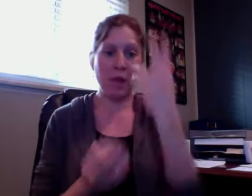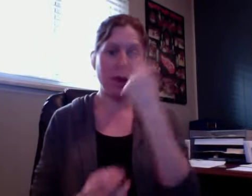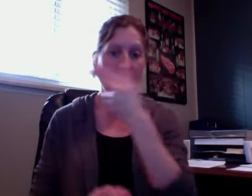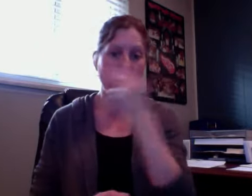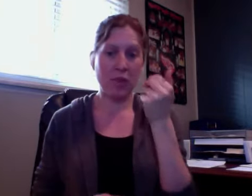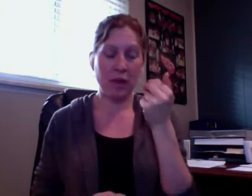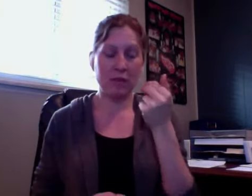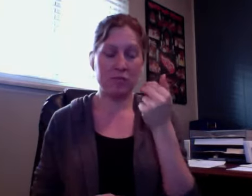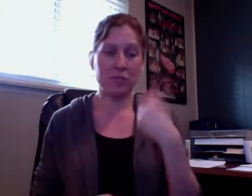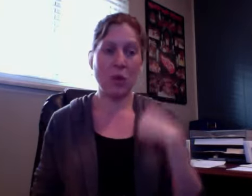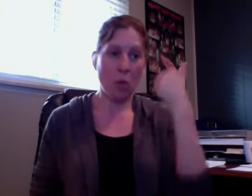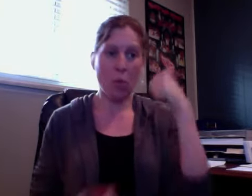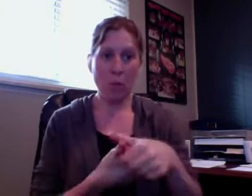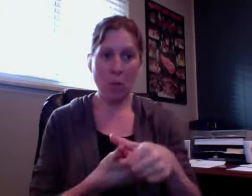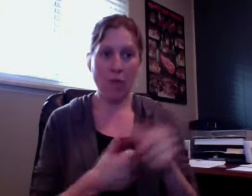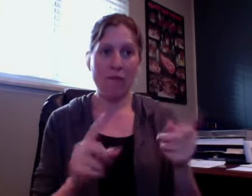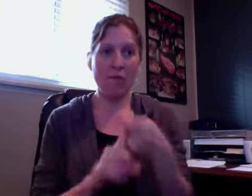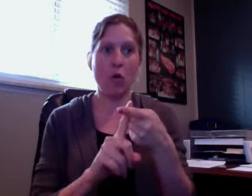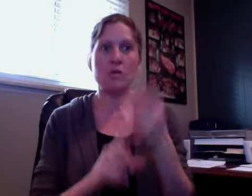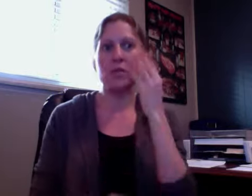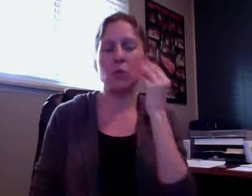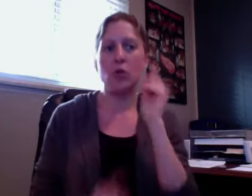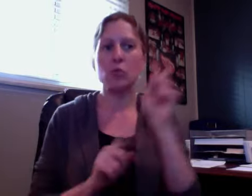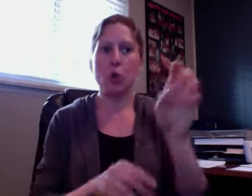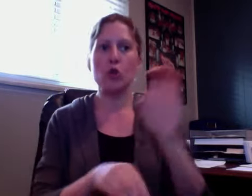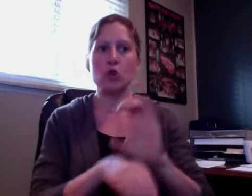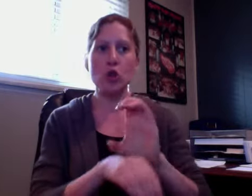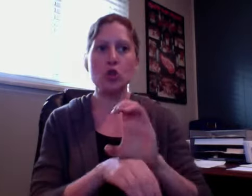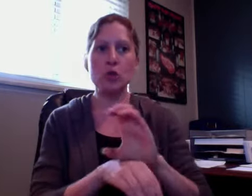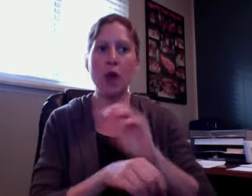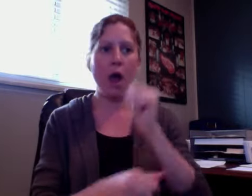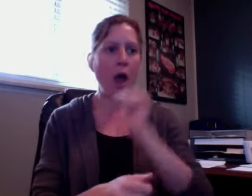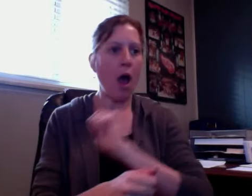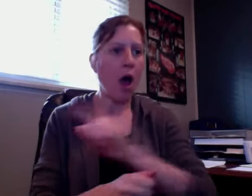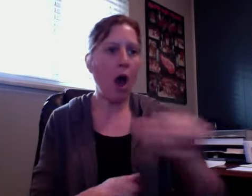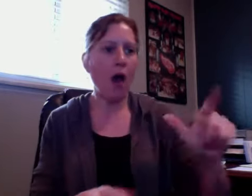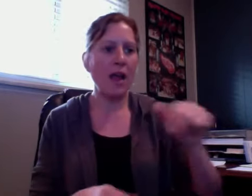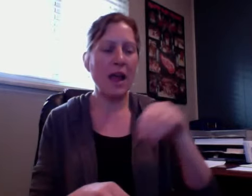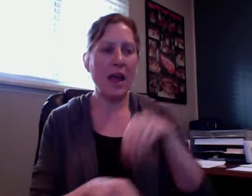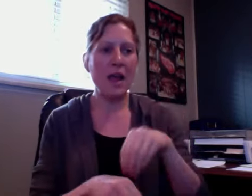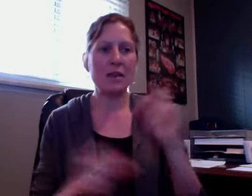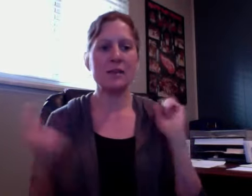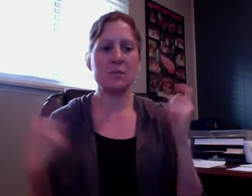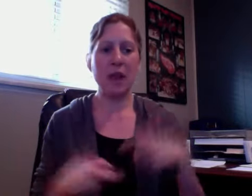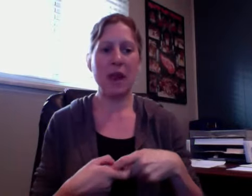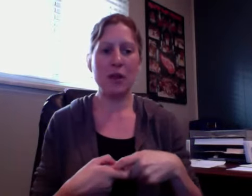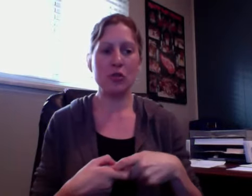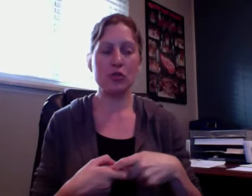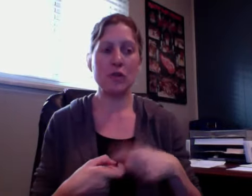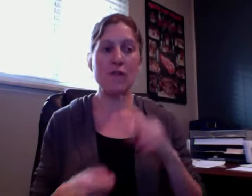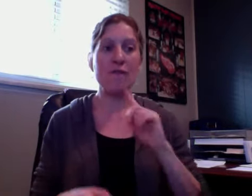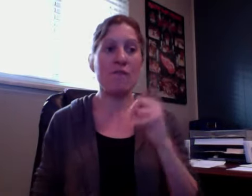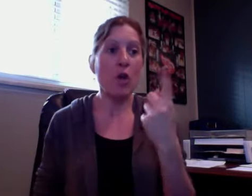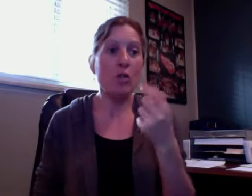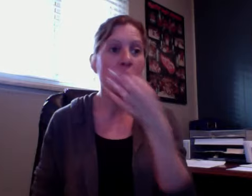experience going to church was that everything I knew was in Spanish. I did my first communion in Spanish, and then I had to learn it all over in